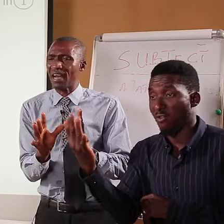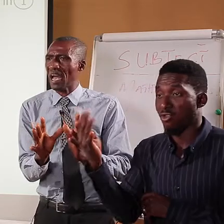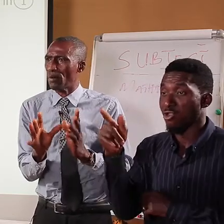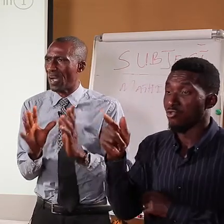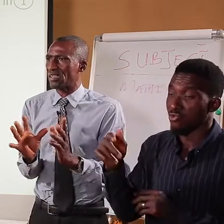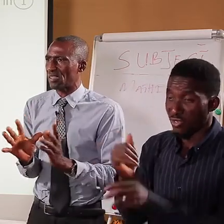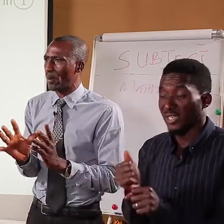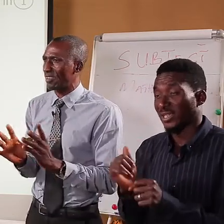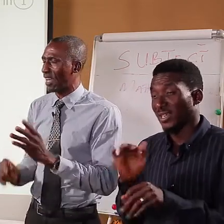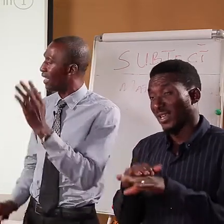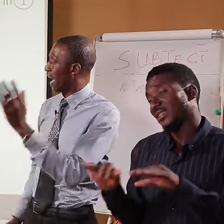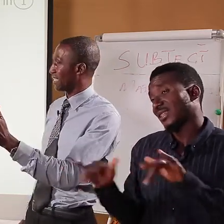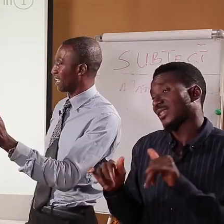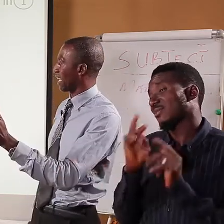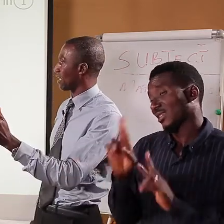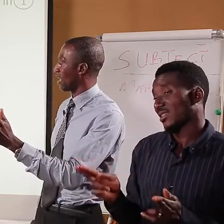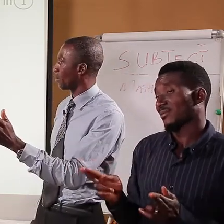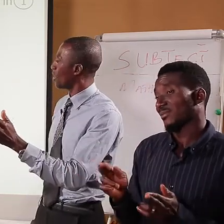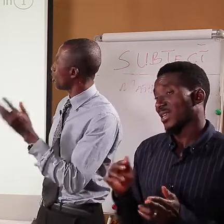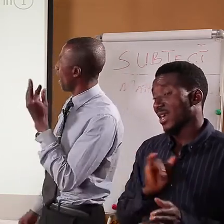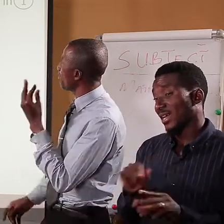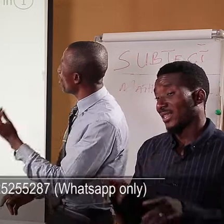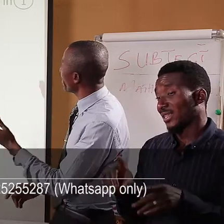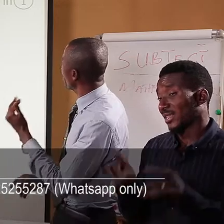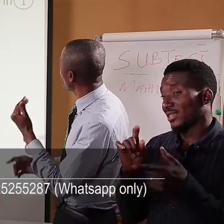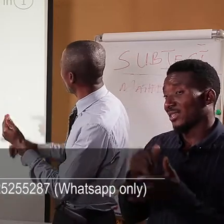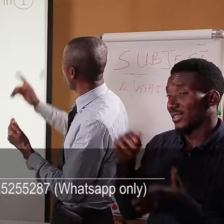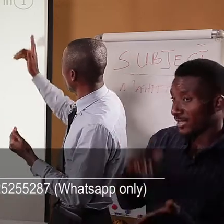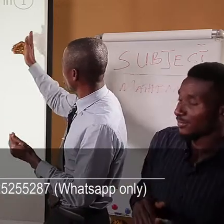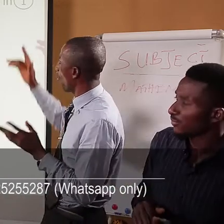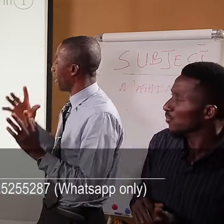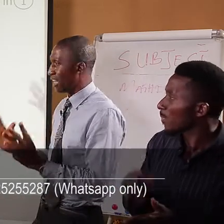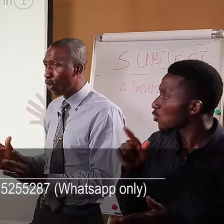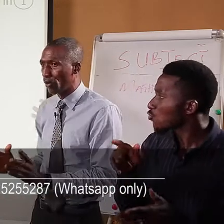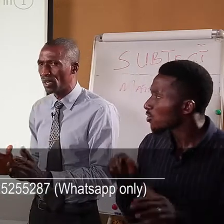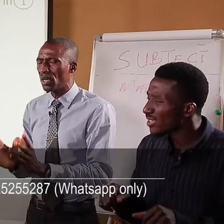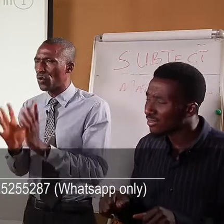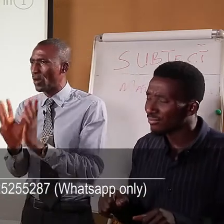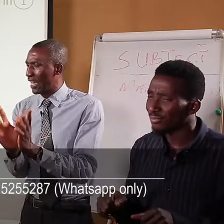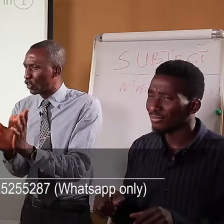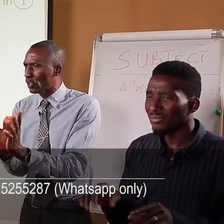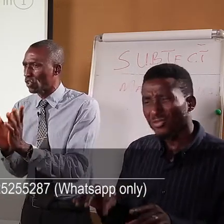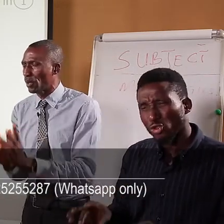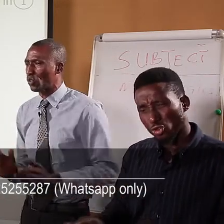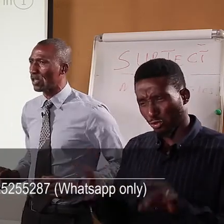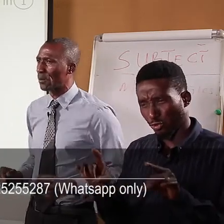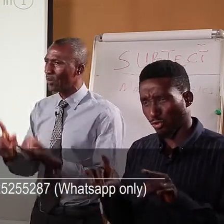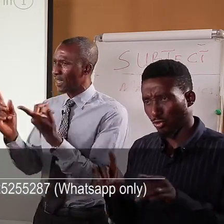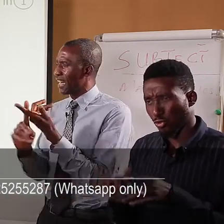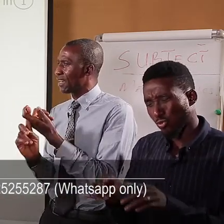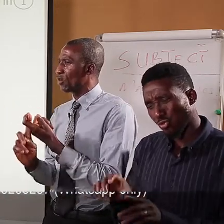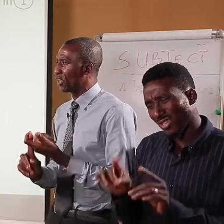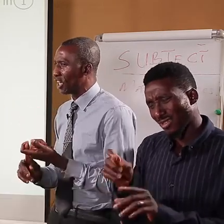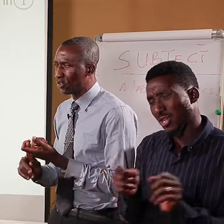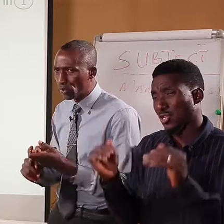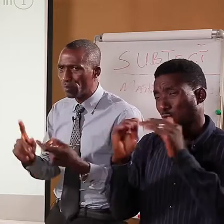still arrive at the same answer. I take that again. You are not restricted to equation 1 alone. You can choose to substitute it